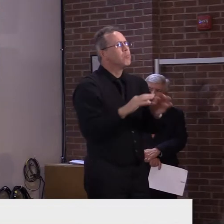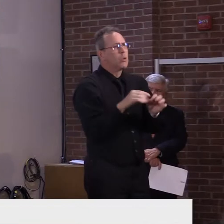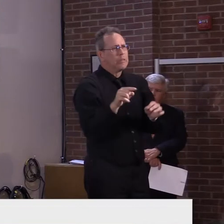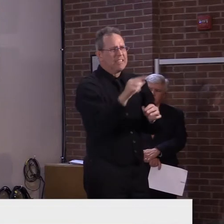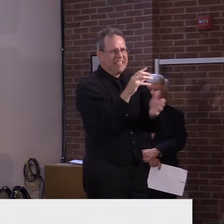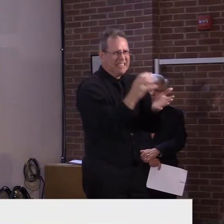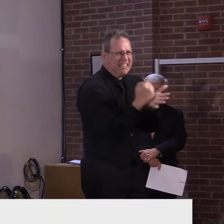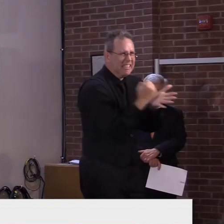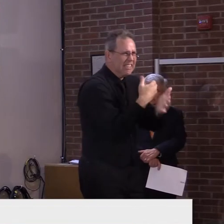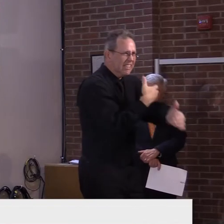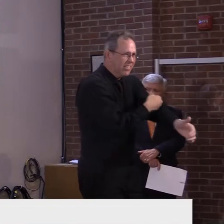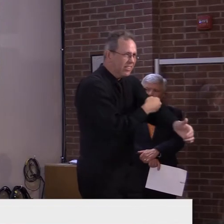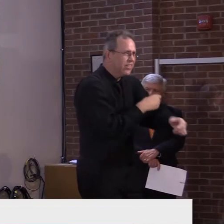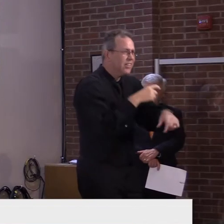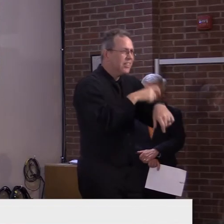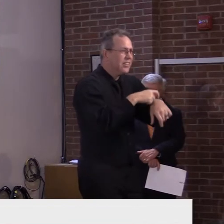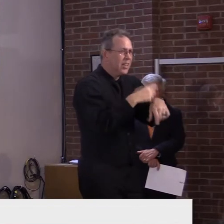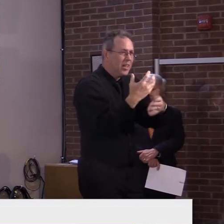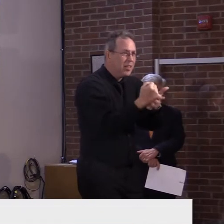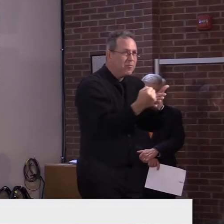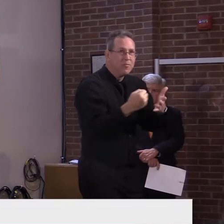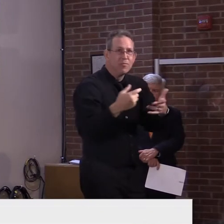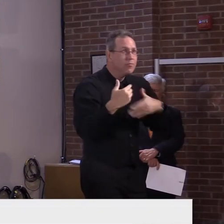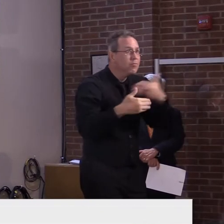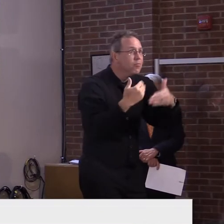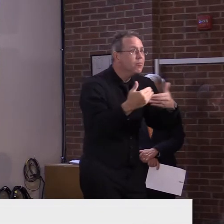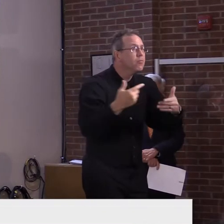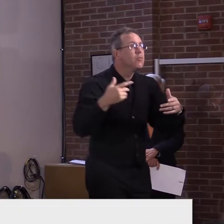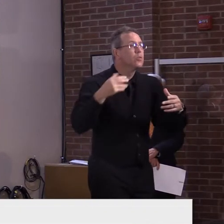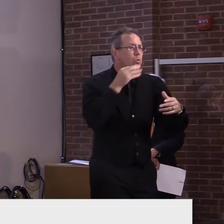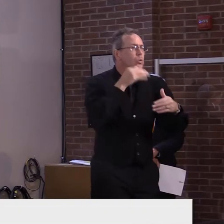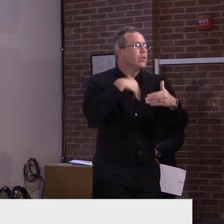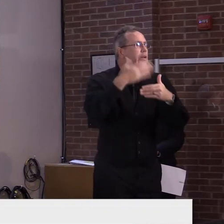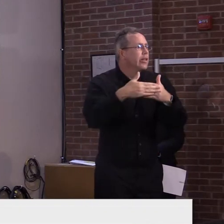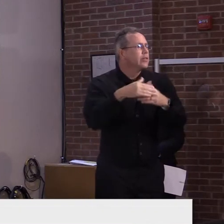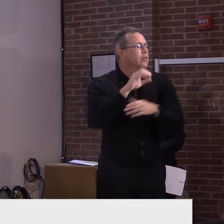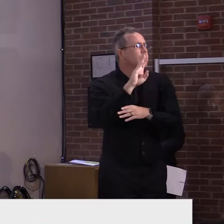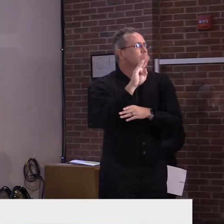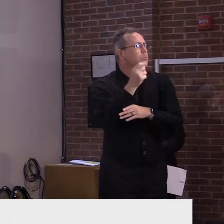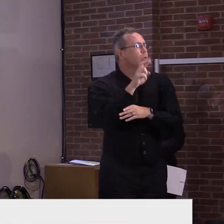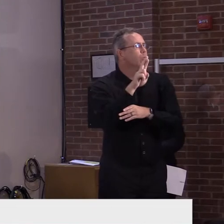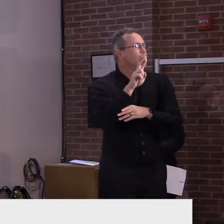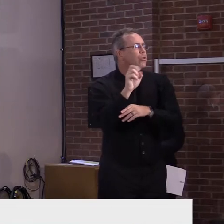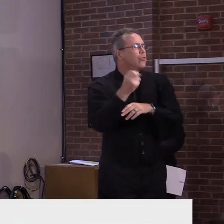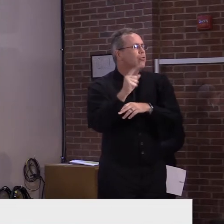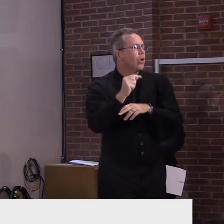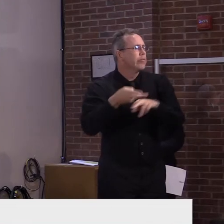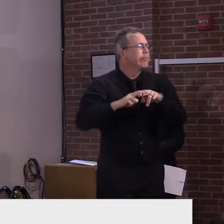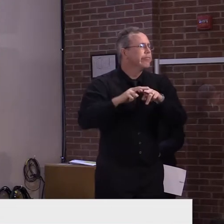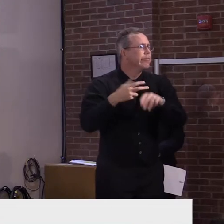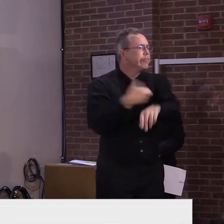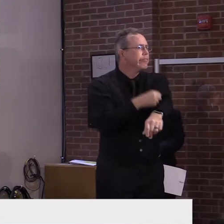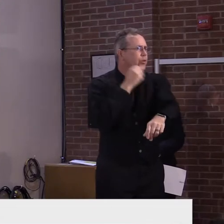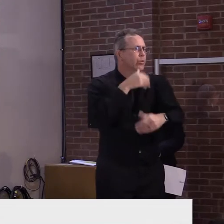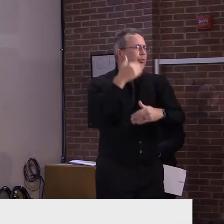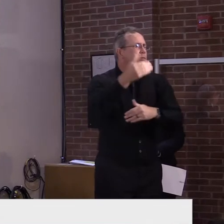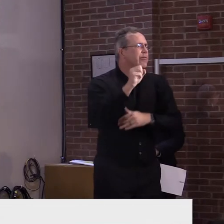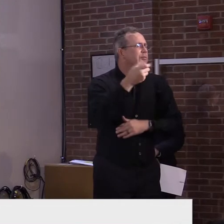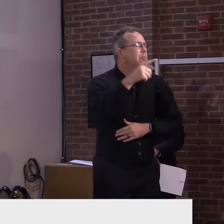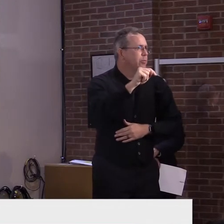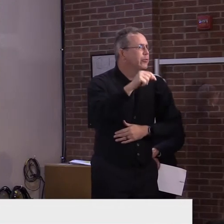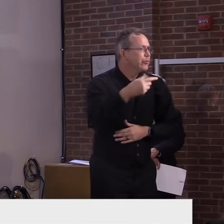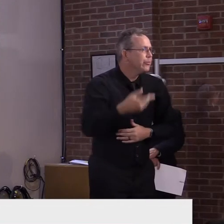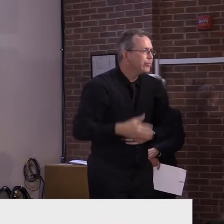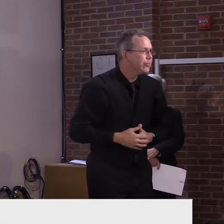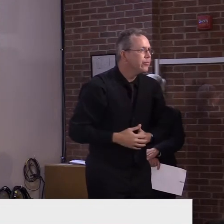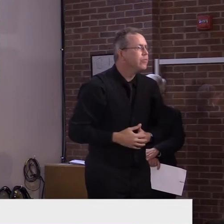Speaking of vaccines, as you may recall, a few weeks ago, I announced my team was moving forward with a vaccine requirement for state employees,